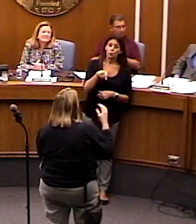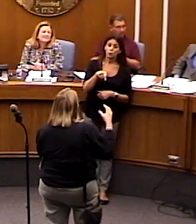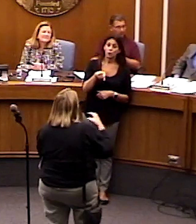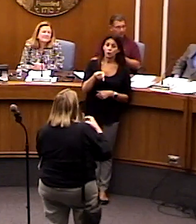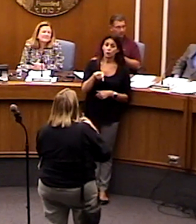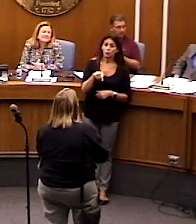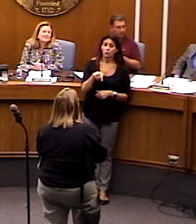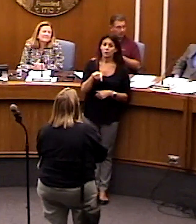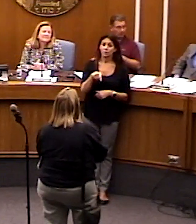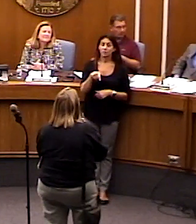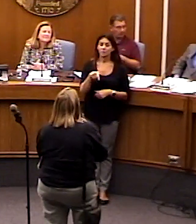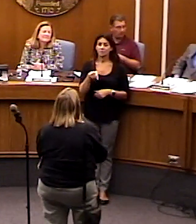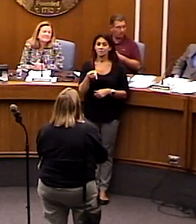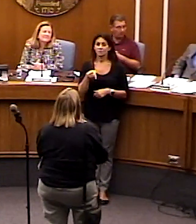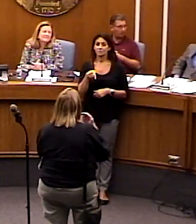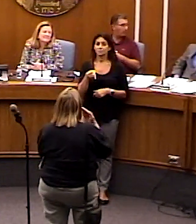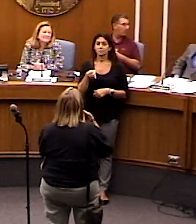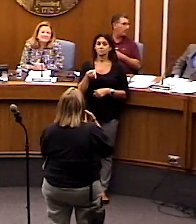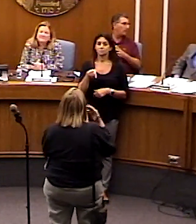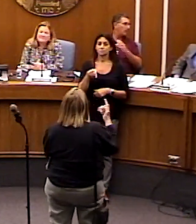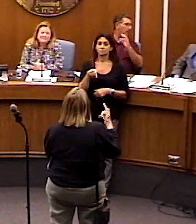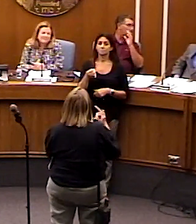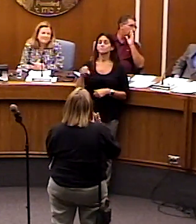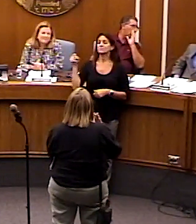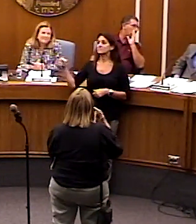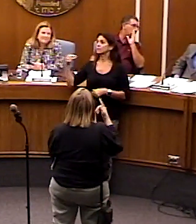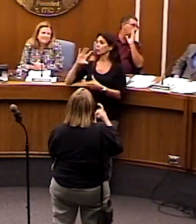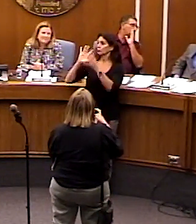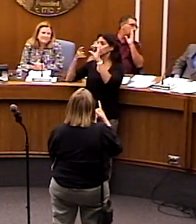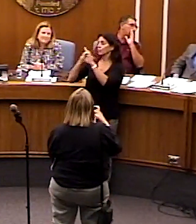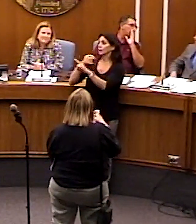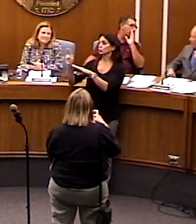You know, he's confused because I'm using my voice.